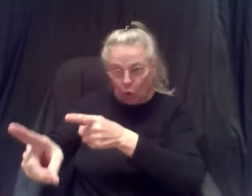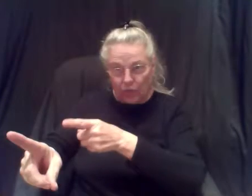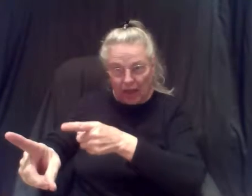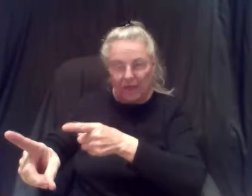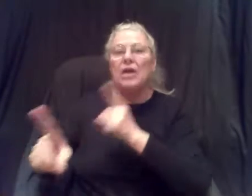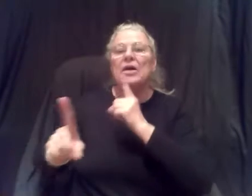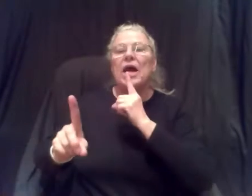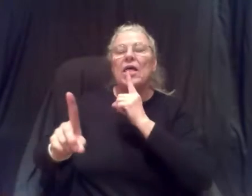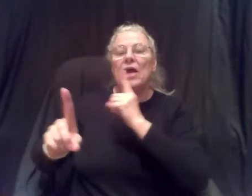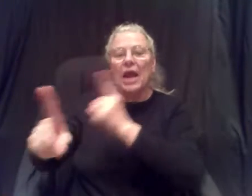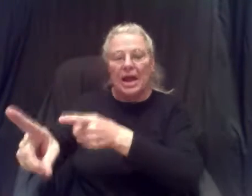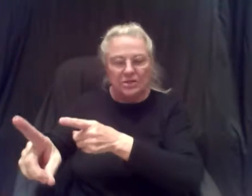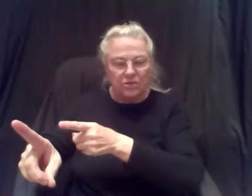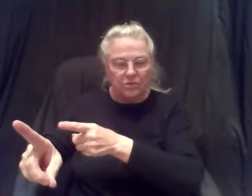that. Answer.